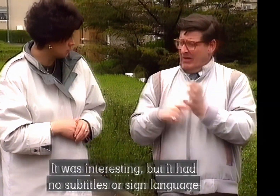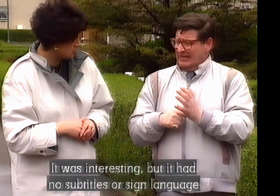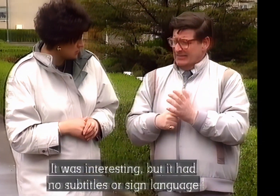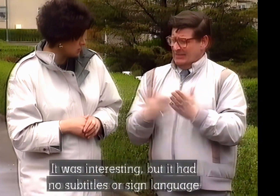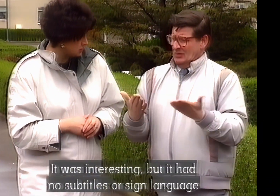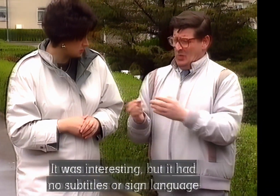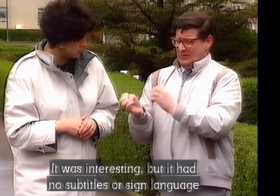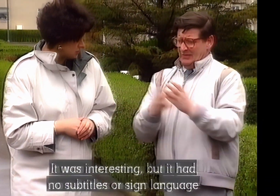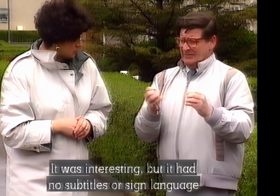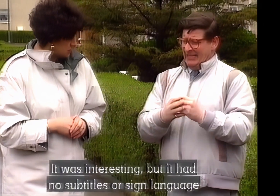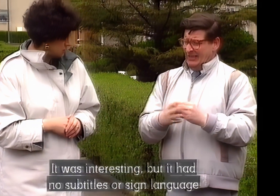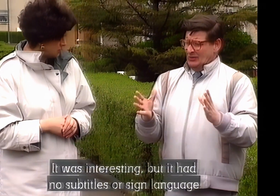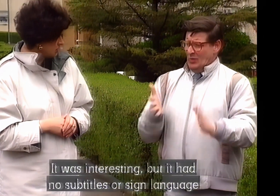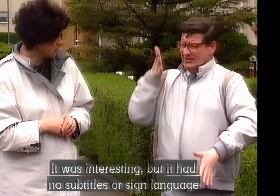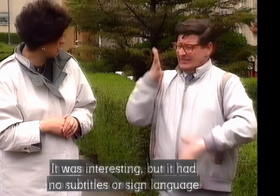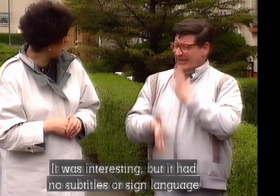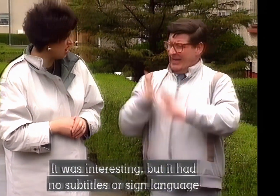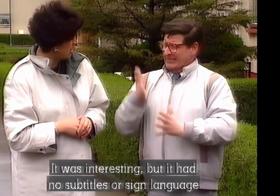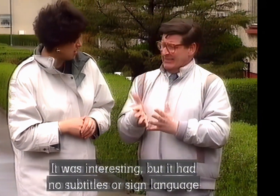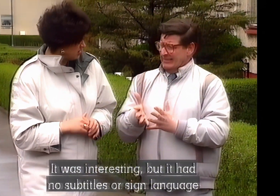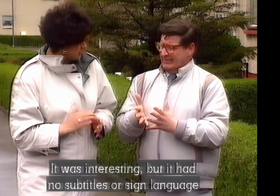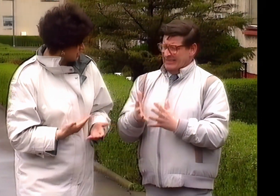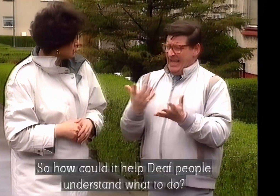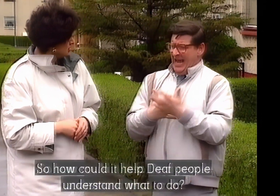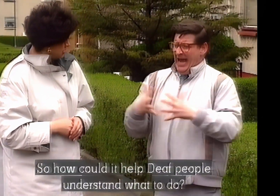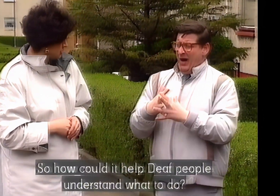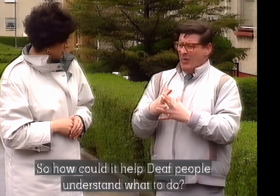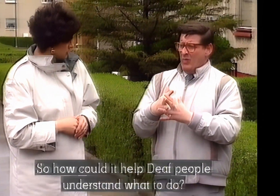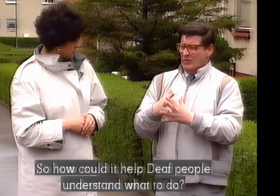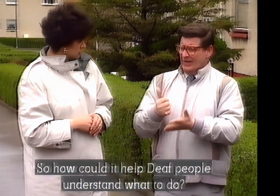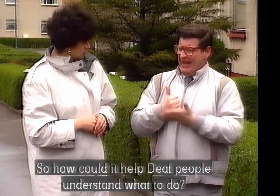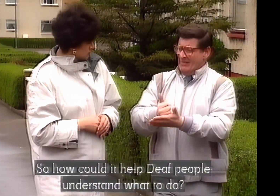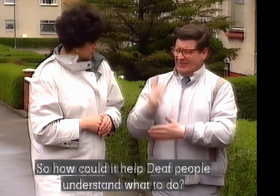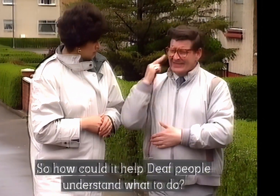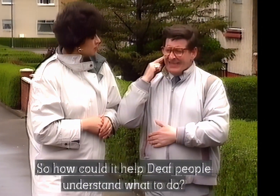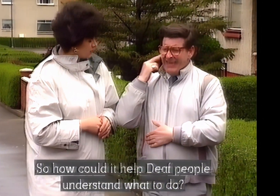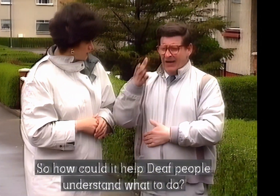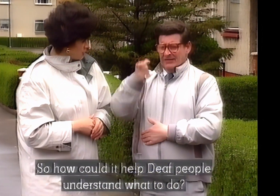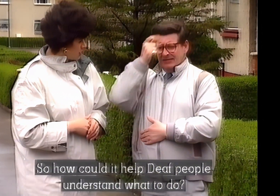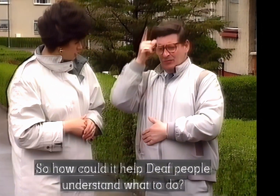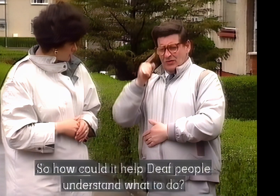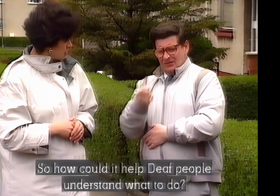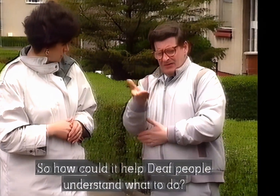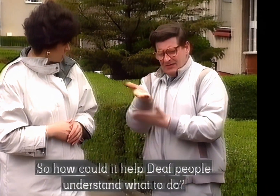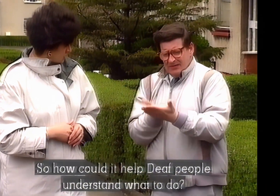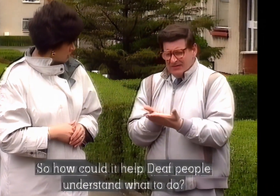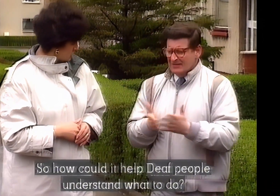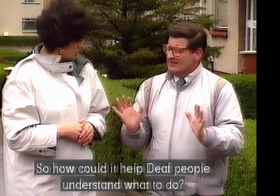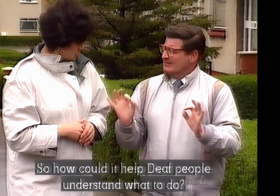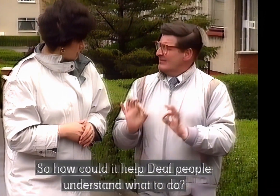of course it had no subtitles or sign language, so how could it help deaf people? Help them understand what to